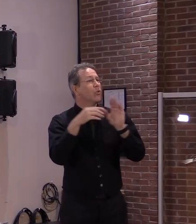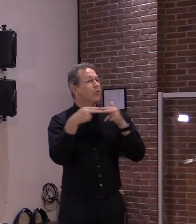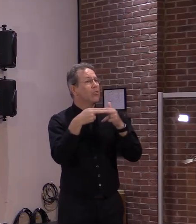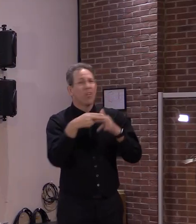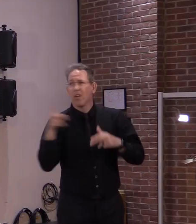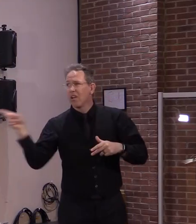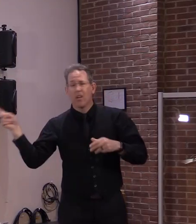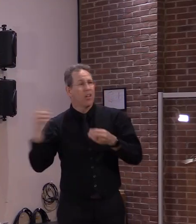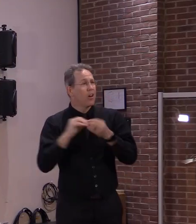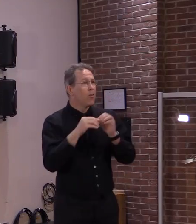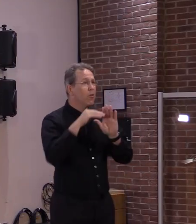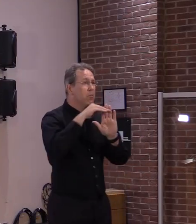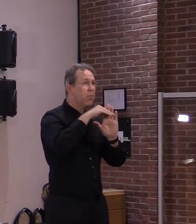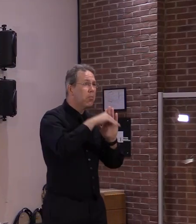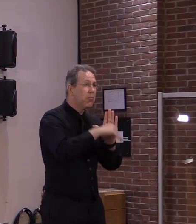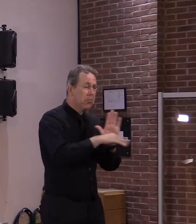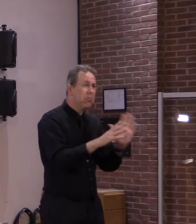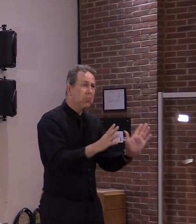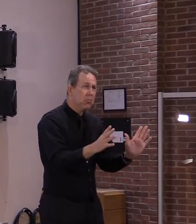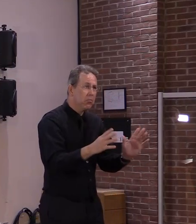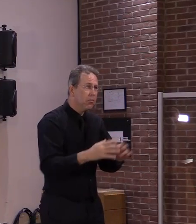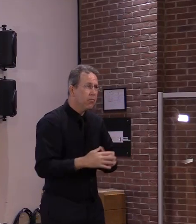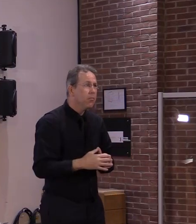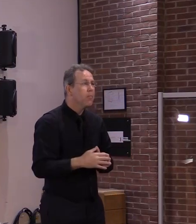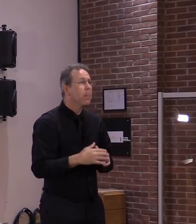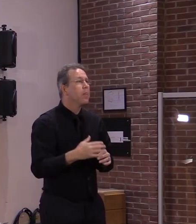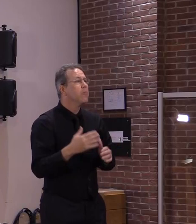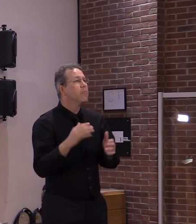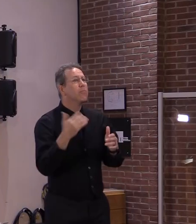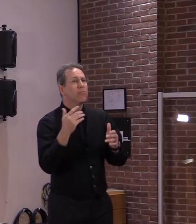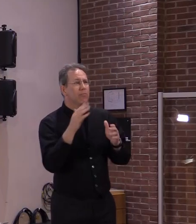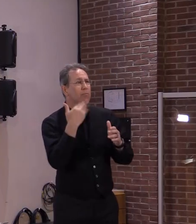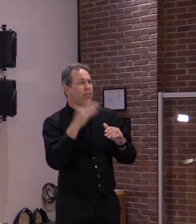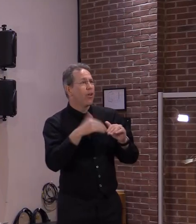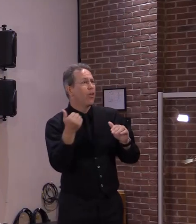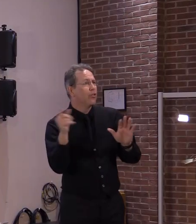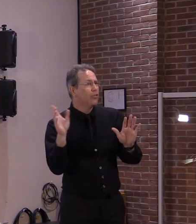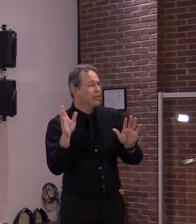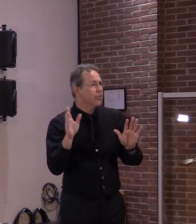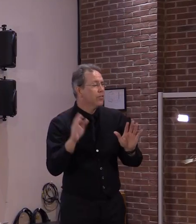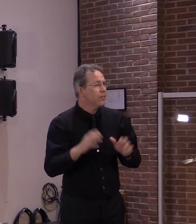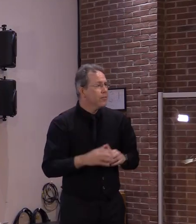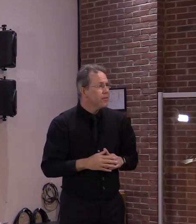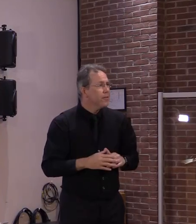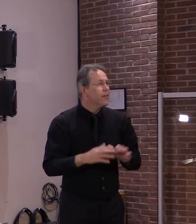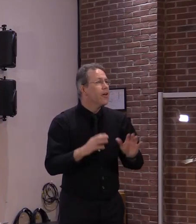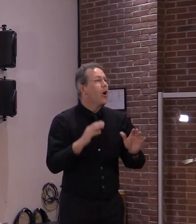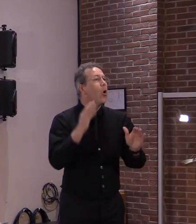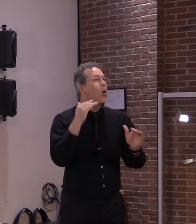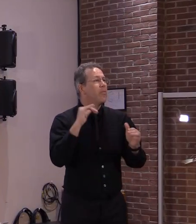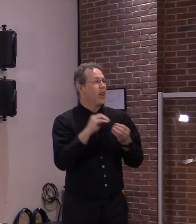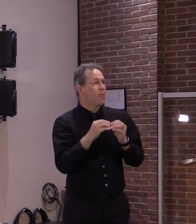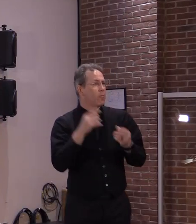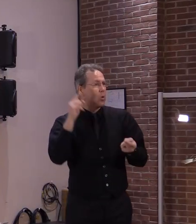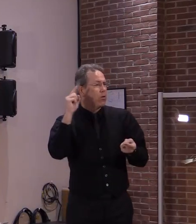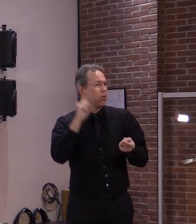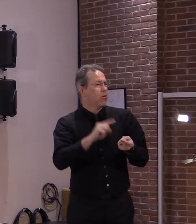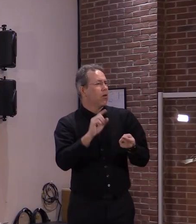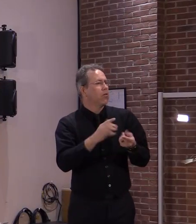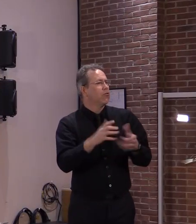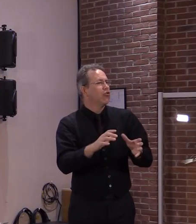bands in this state. So hopefully we will have even less of a chance of registering cases of